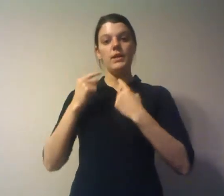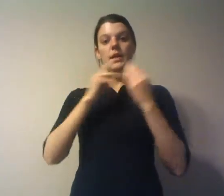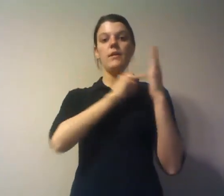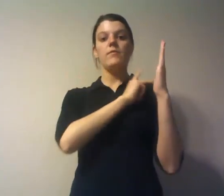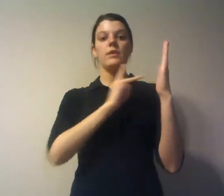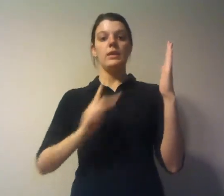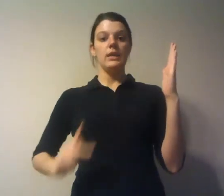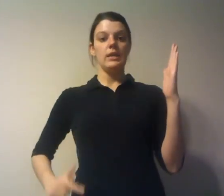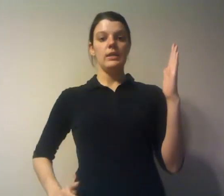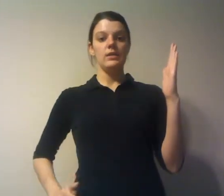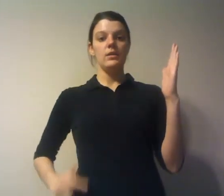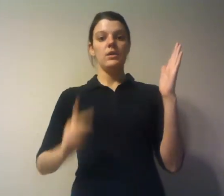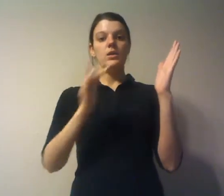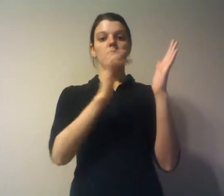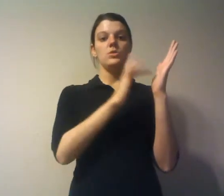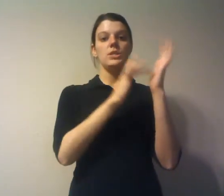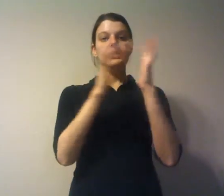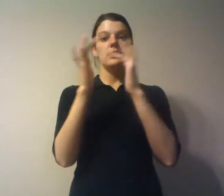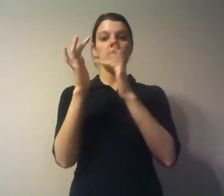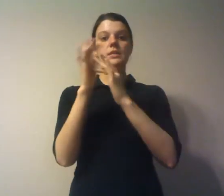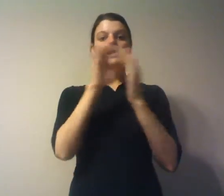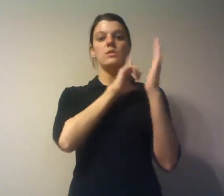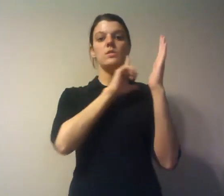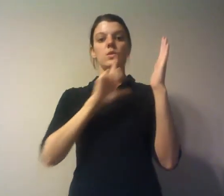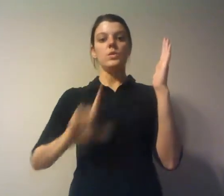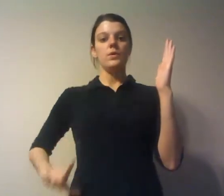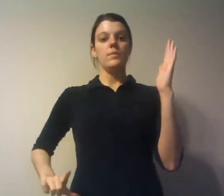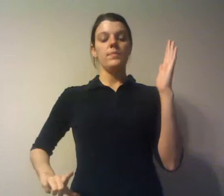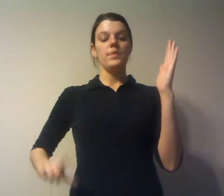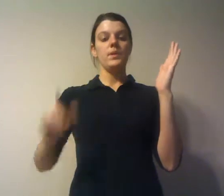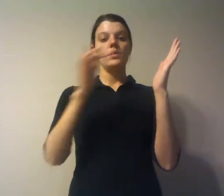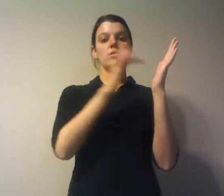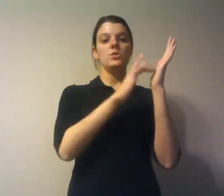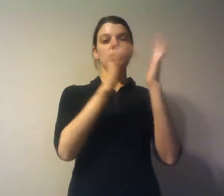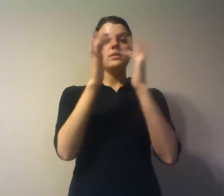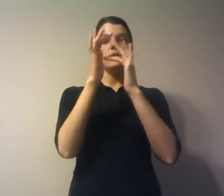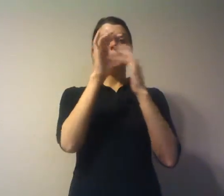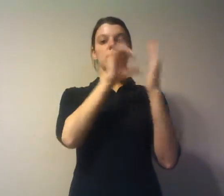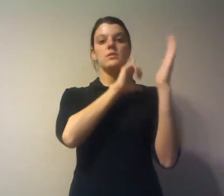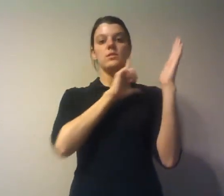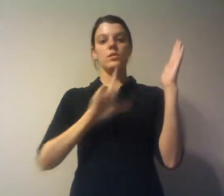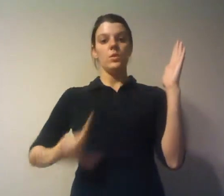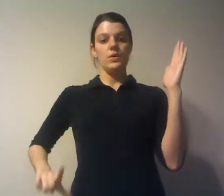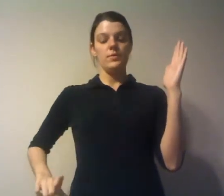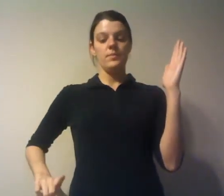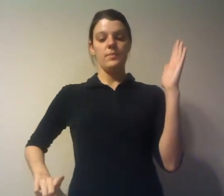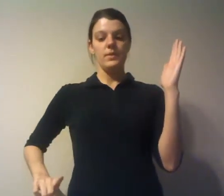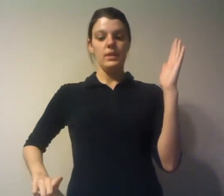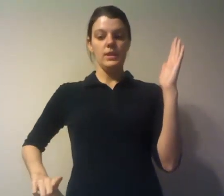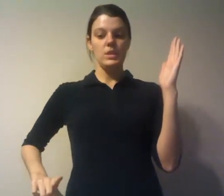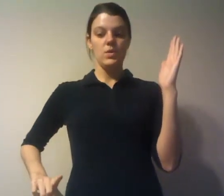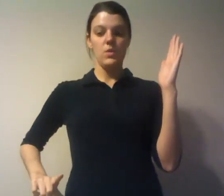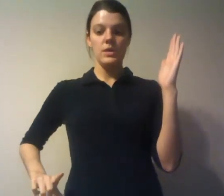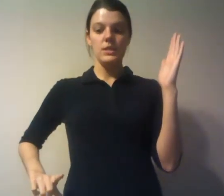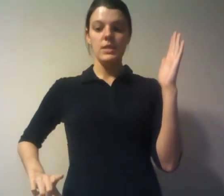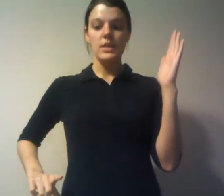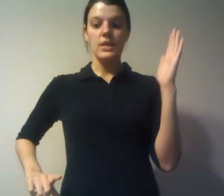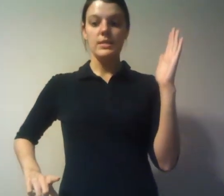coming of the King. Jesus is the Lord, Jesus is the Lord. And that's the chorus. The